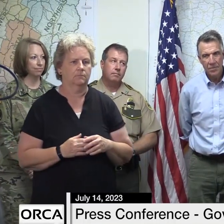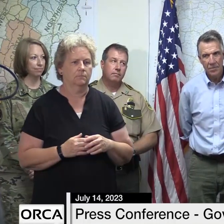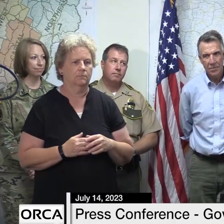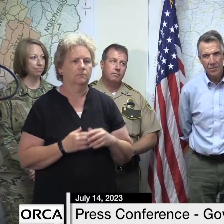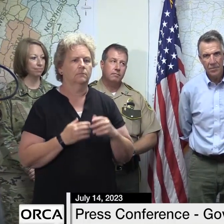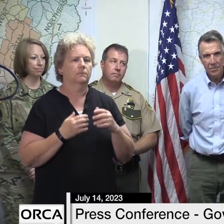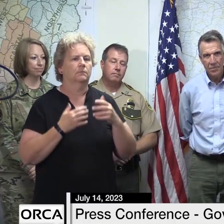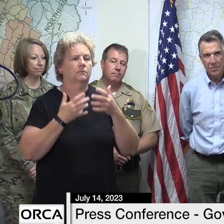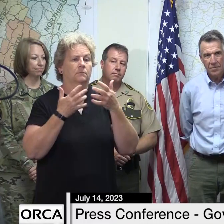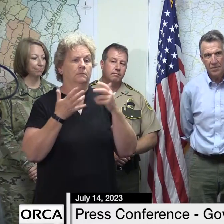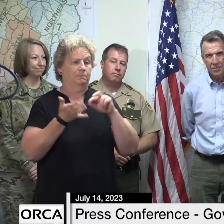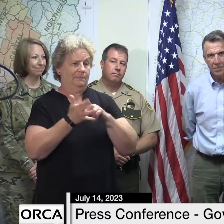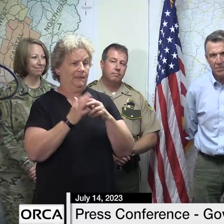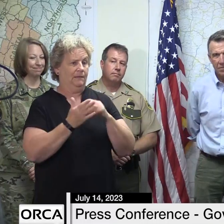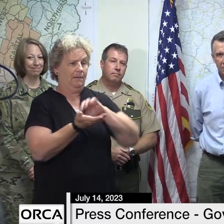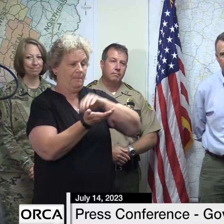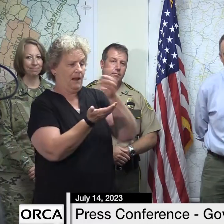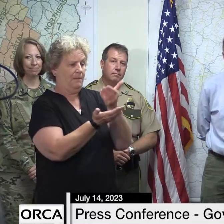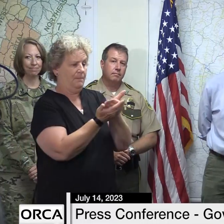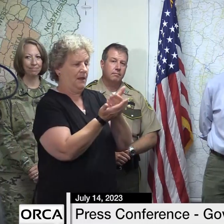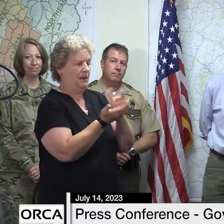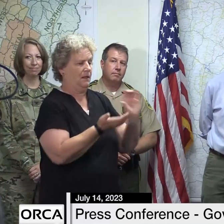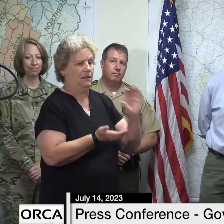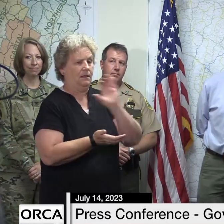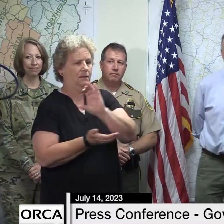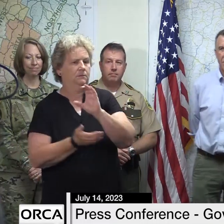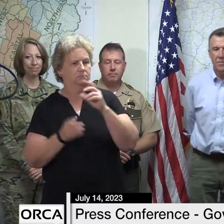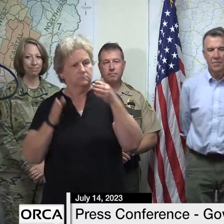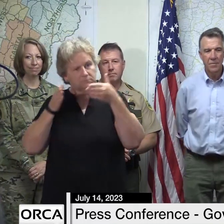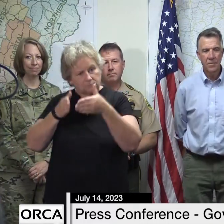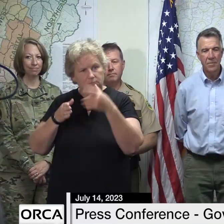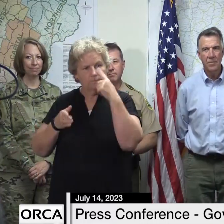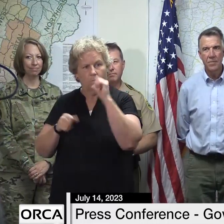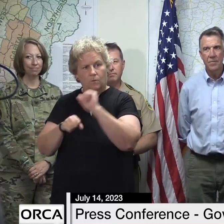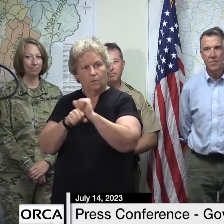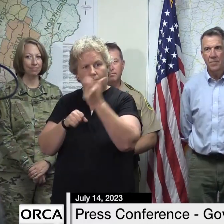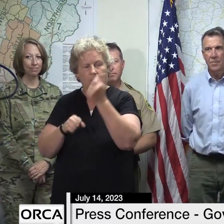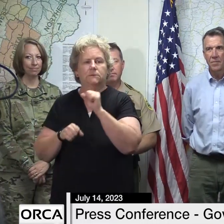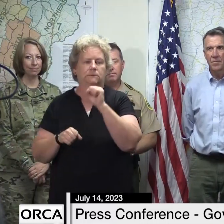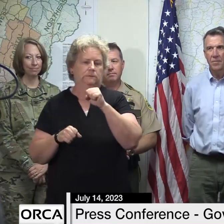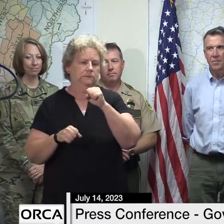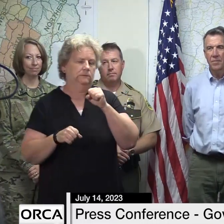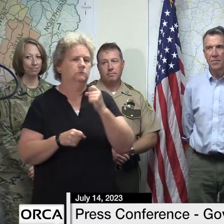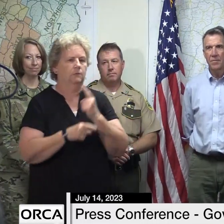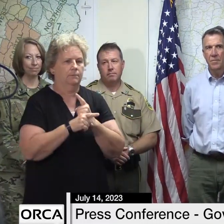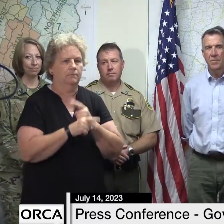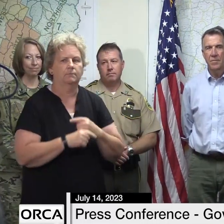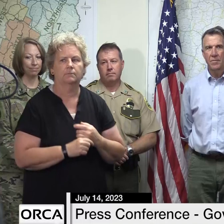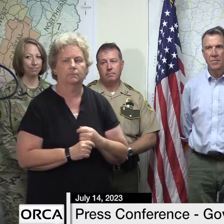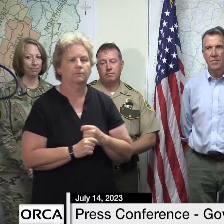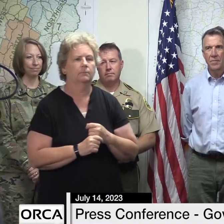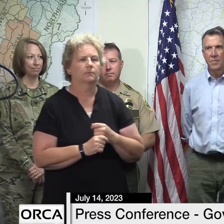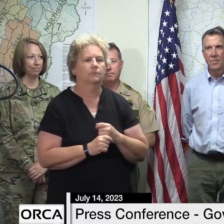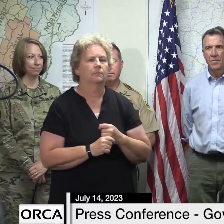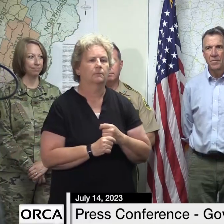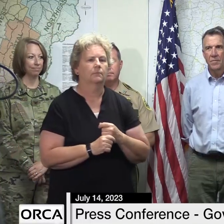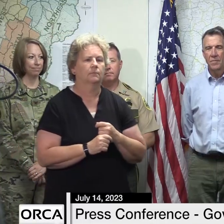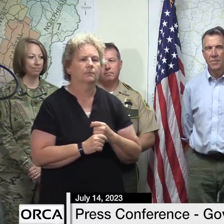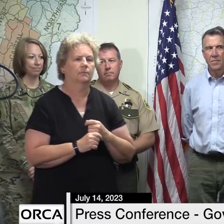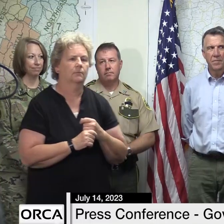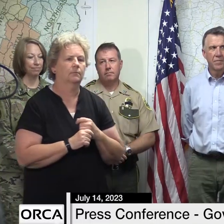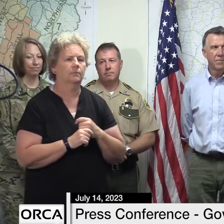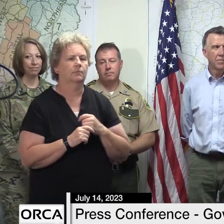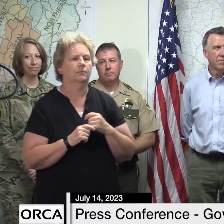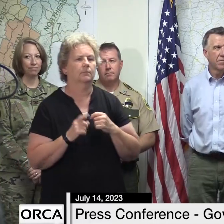Correct. So when will individuals be able to apply for individual assistance? What will that look like,